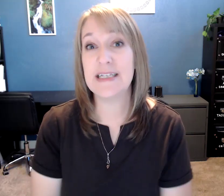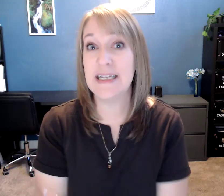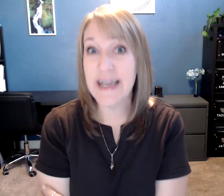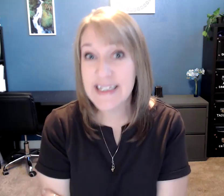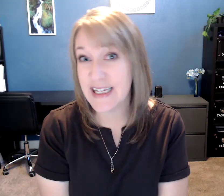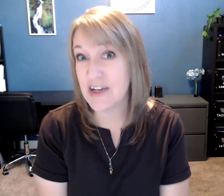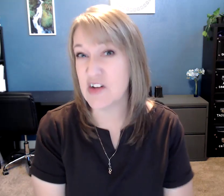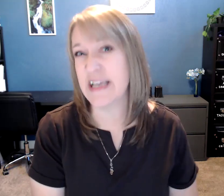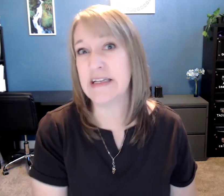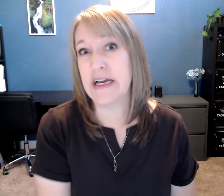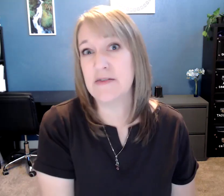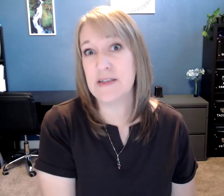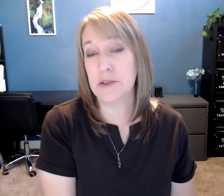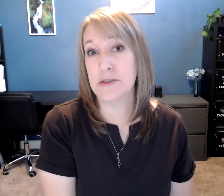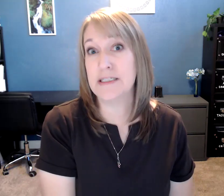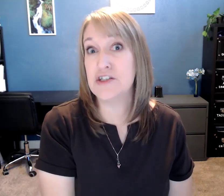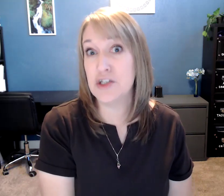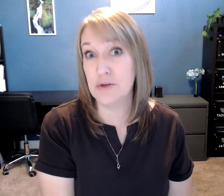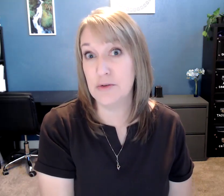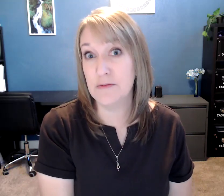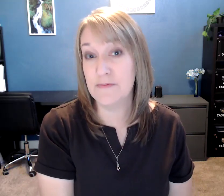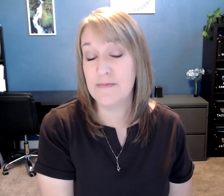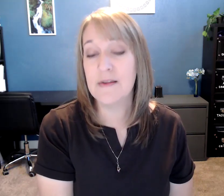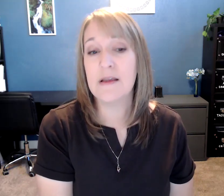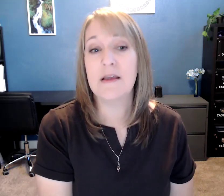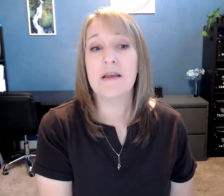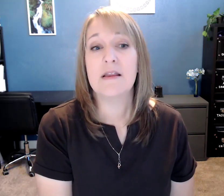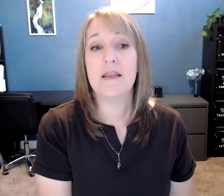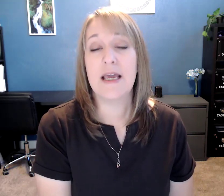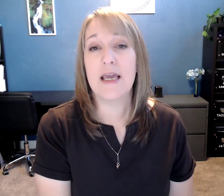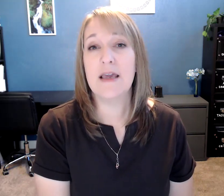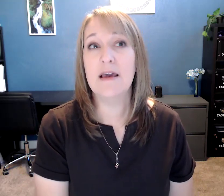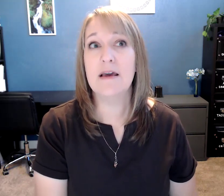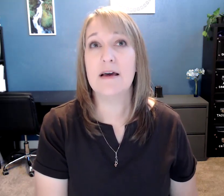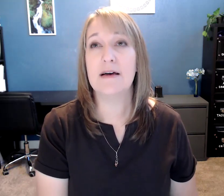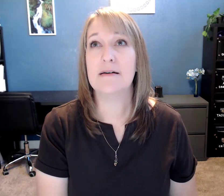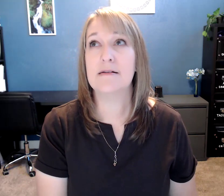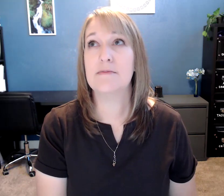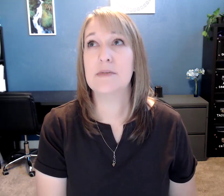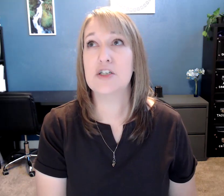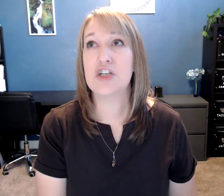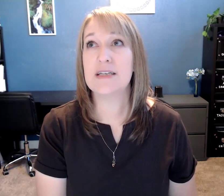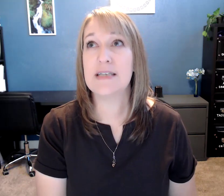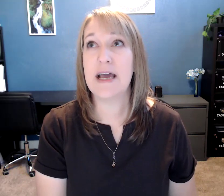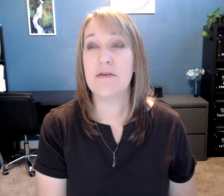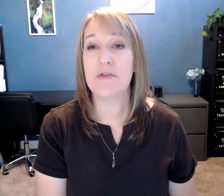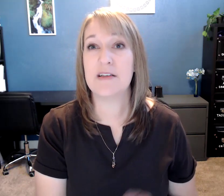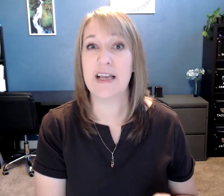and 19 are signed kind of similarly too. They just have the